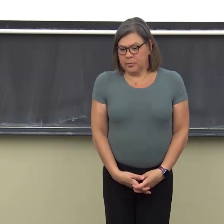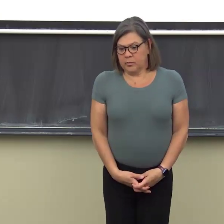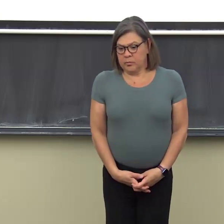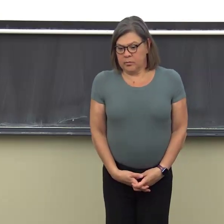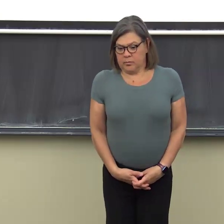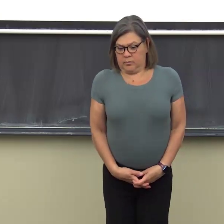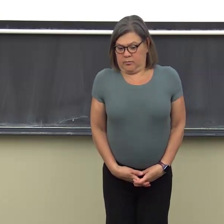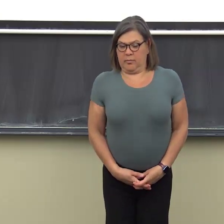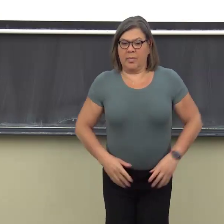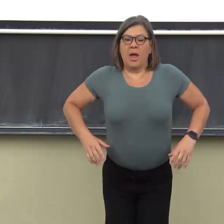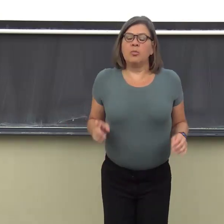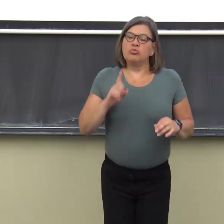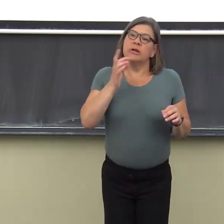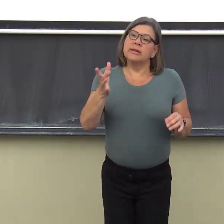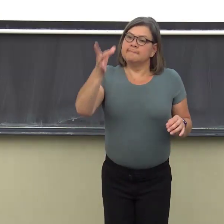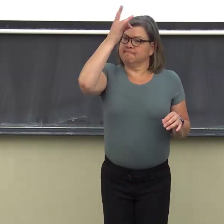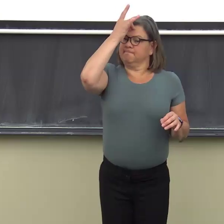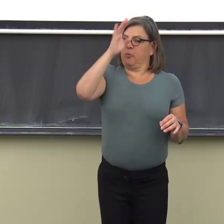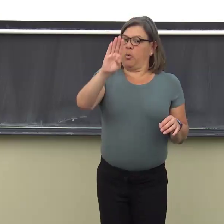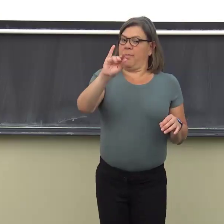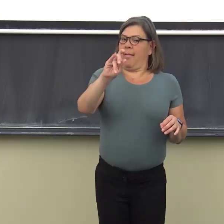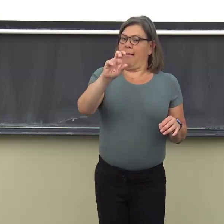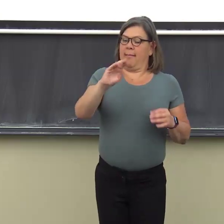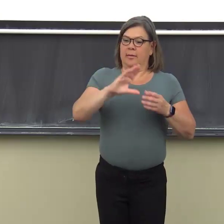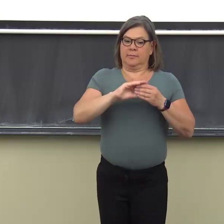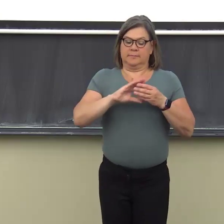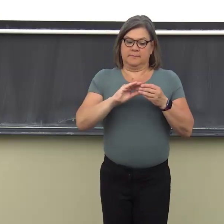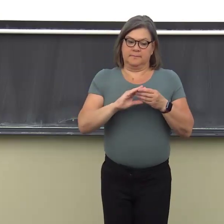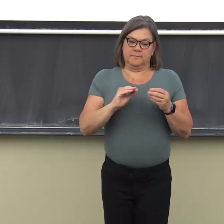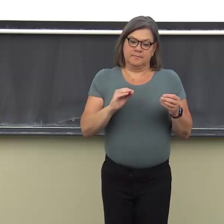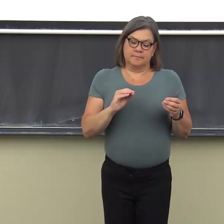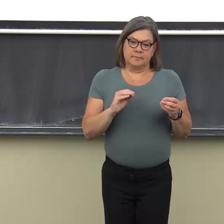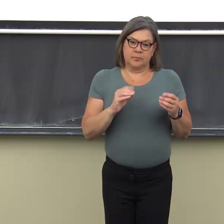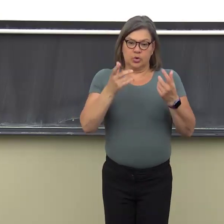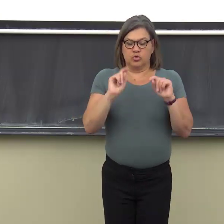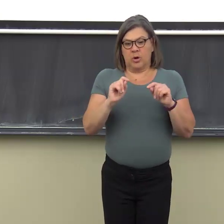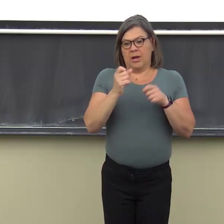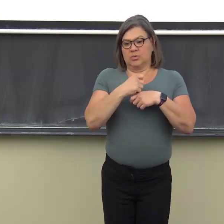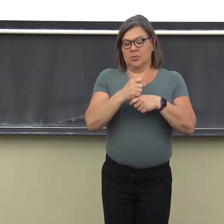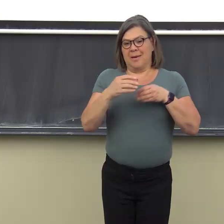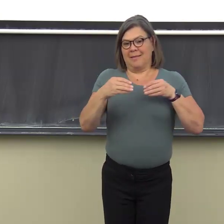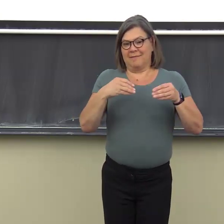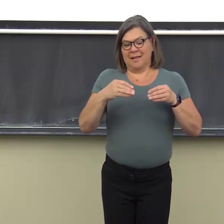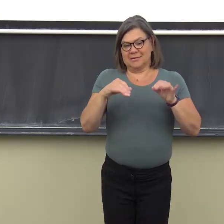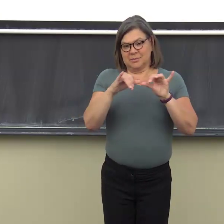me what Bianca was saying about the ideas of trying to create flexible